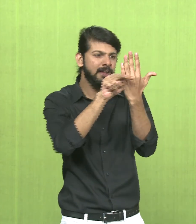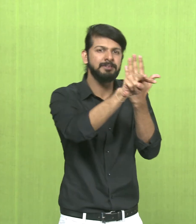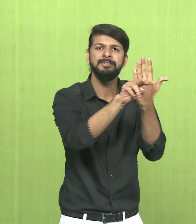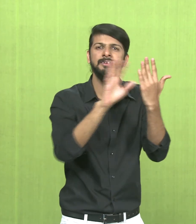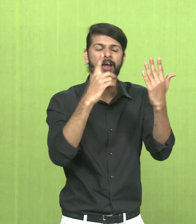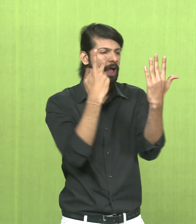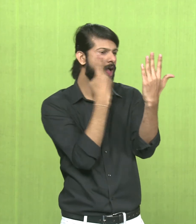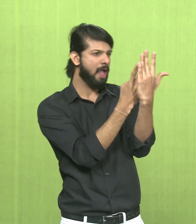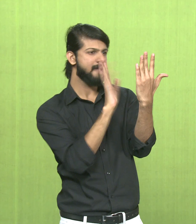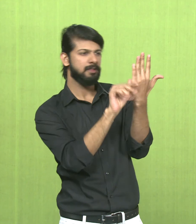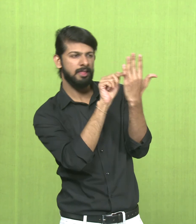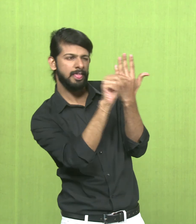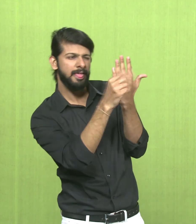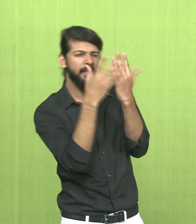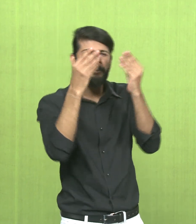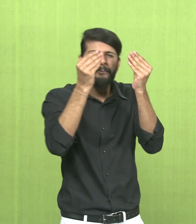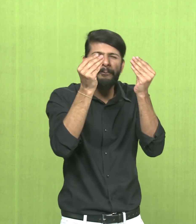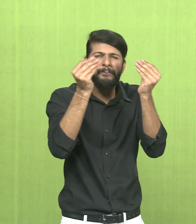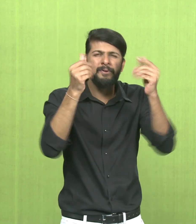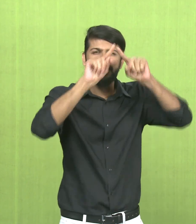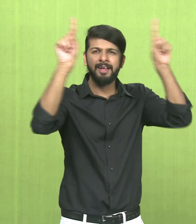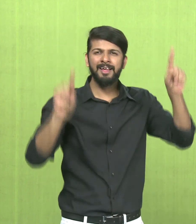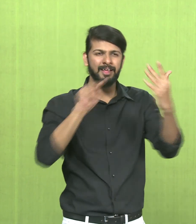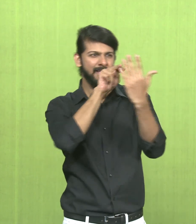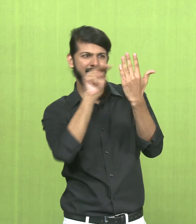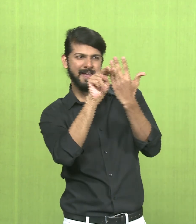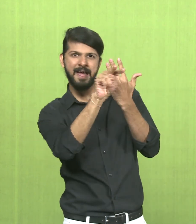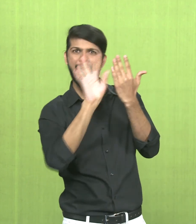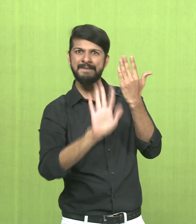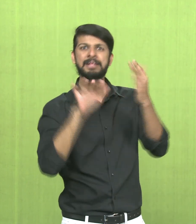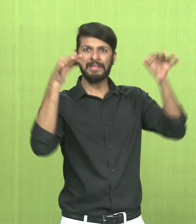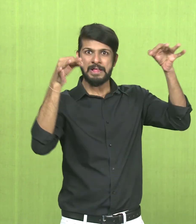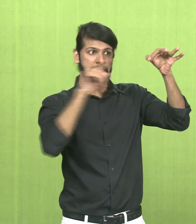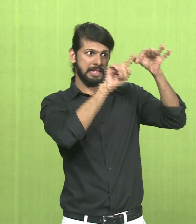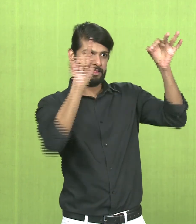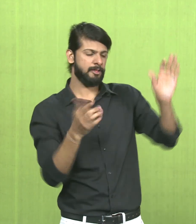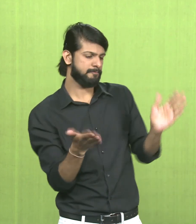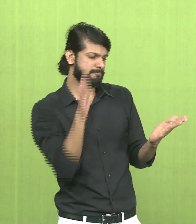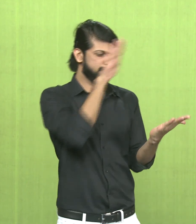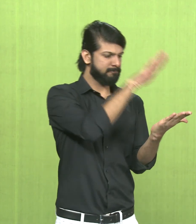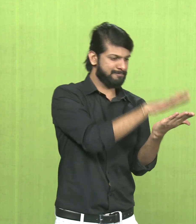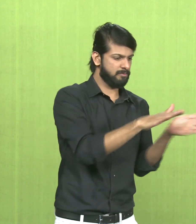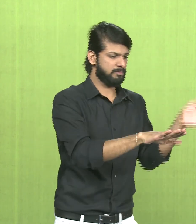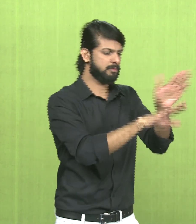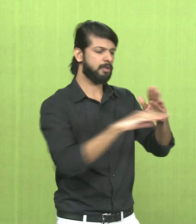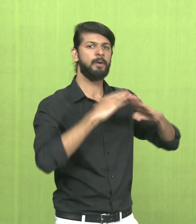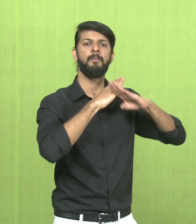So, the tracing paper is a useful item here. You would know what a tracing paper is. You place that